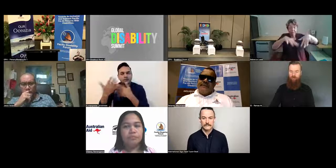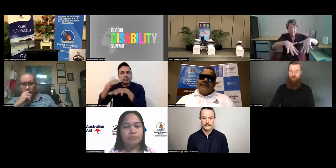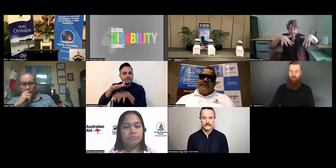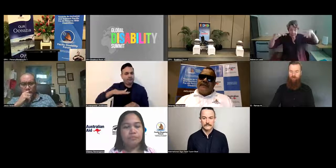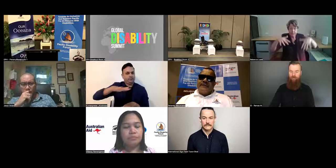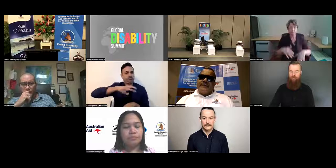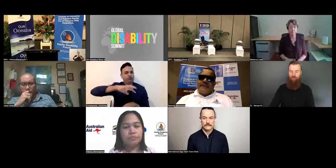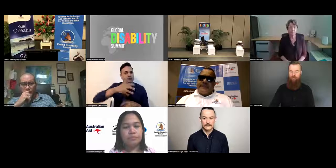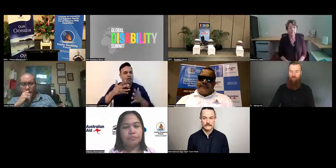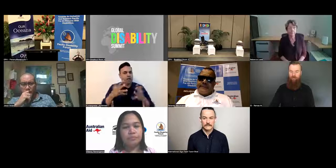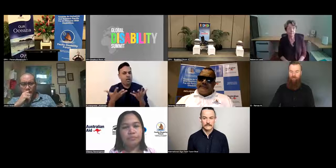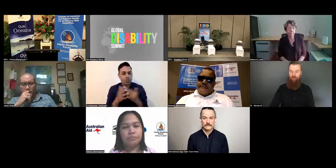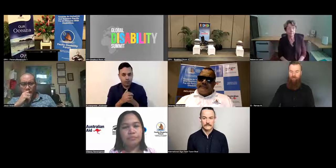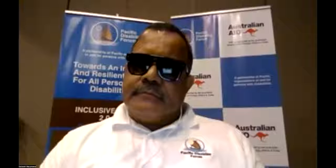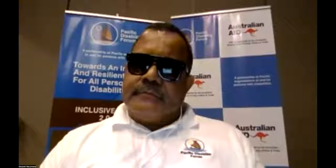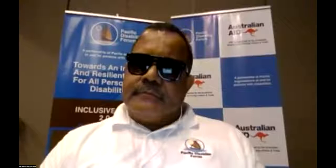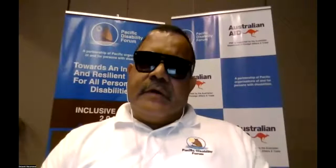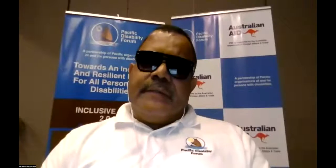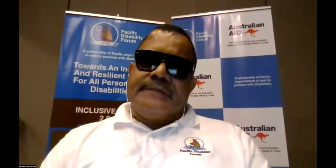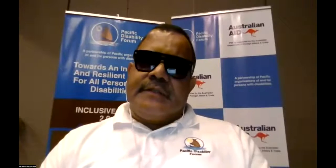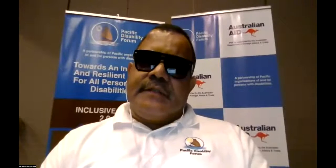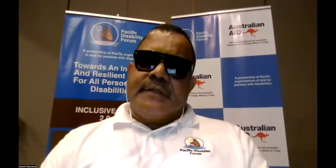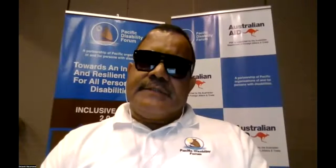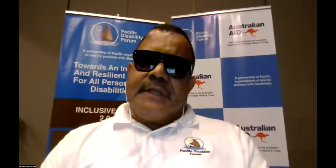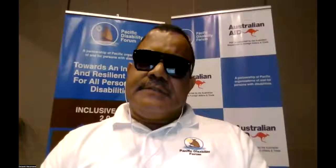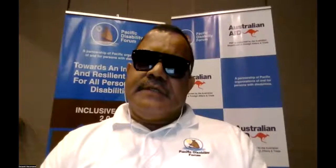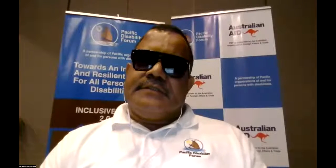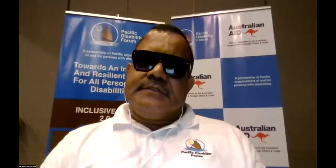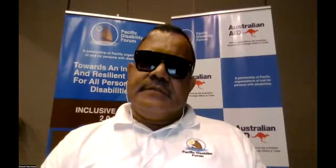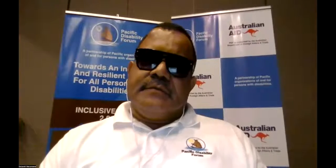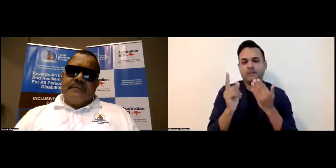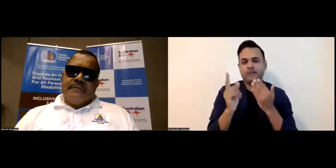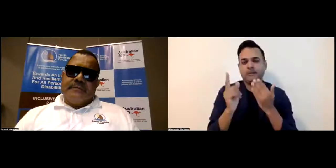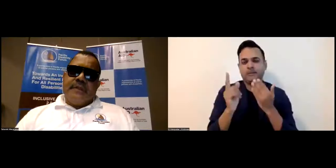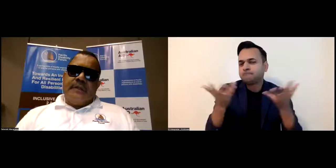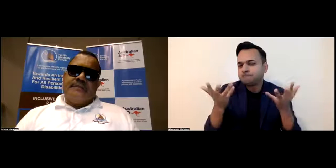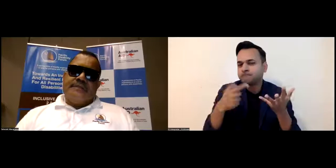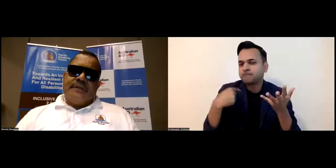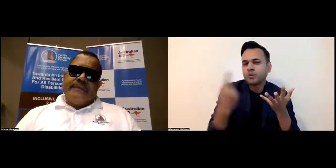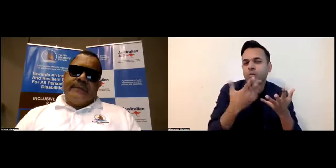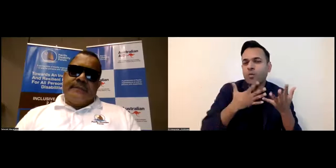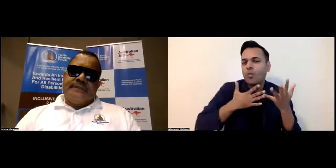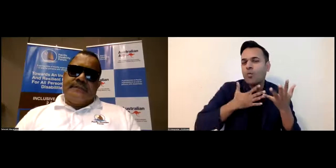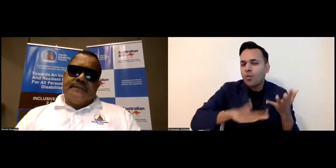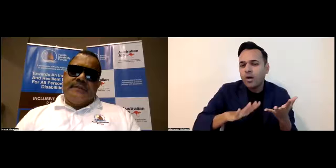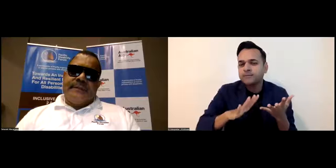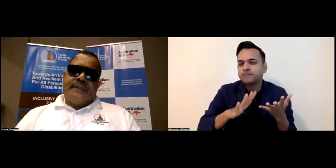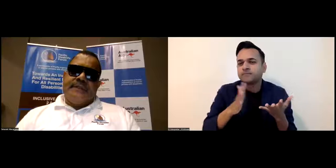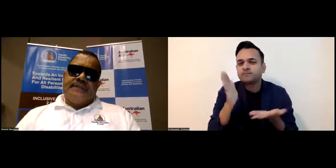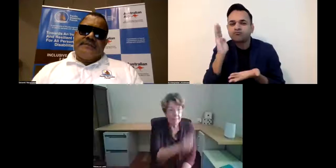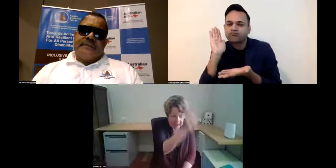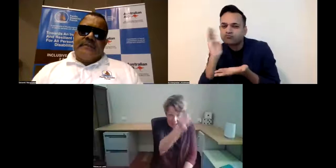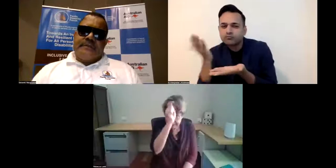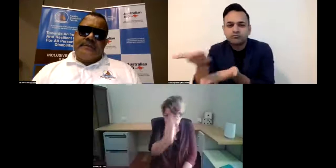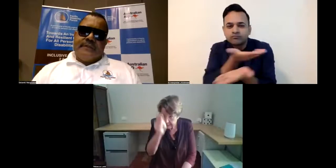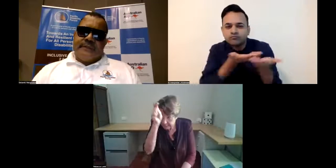to the disability inclusion in our region. Now, having said that, Excellencies, ladies and gentlemen, brothers and sisters,